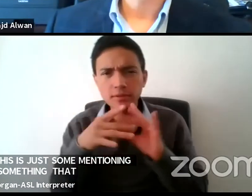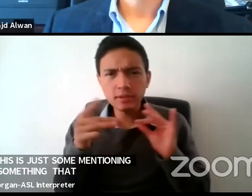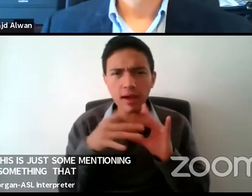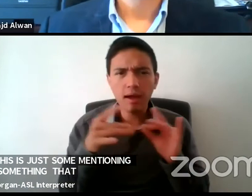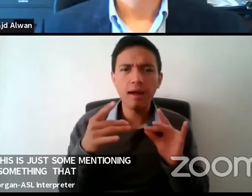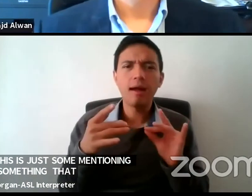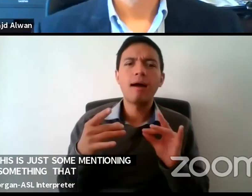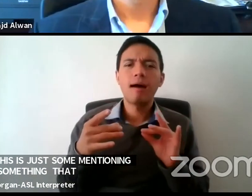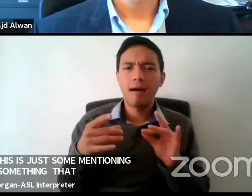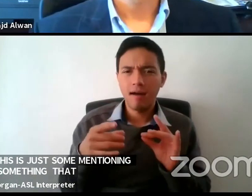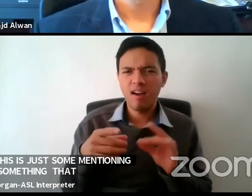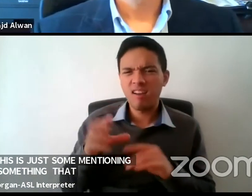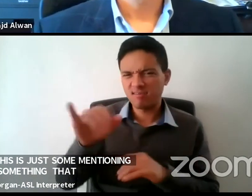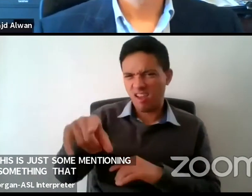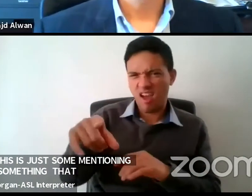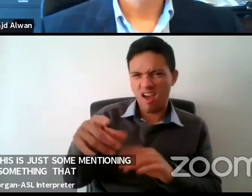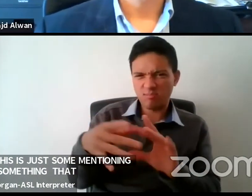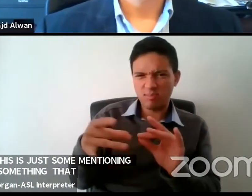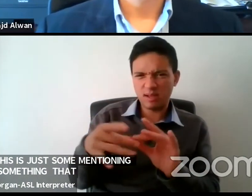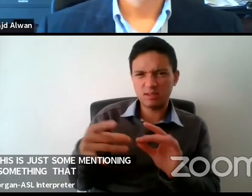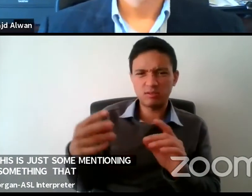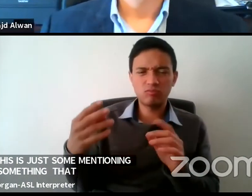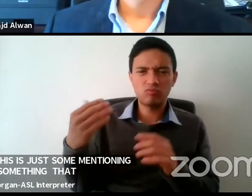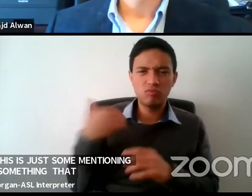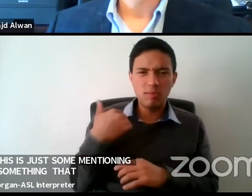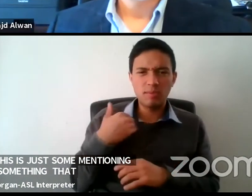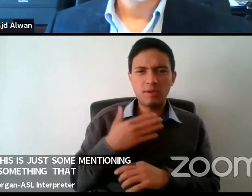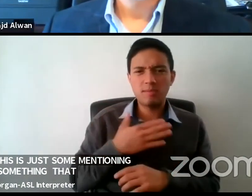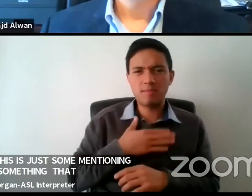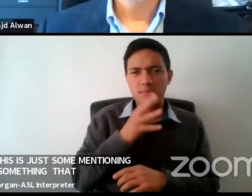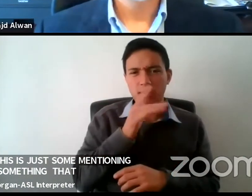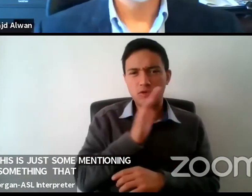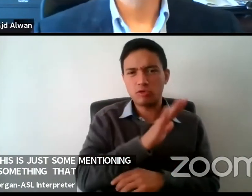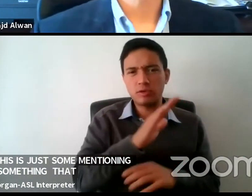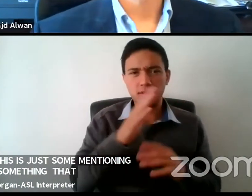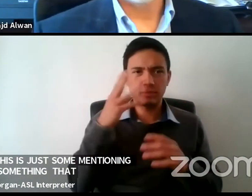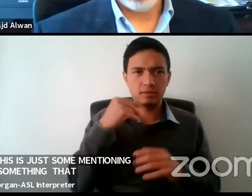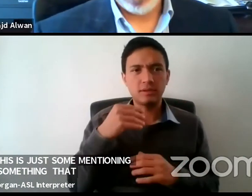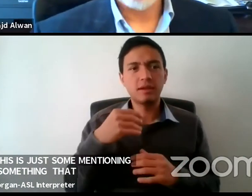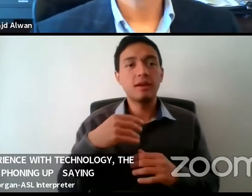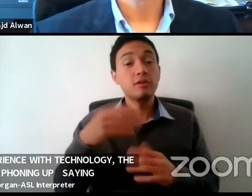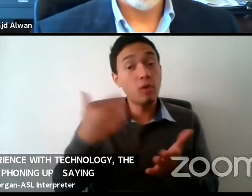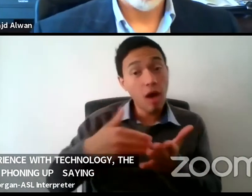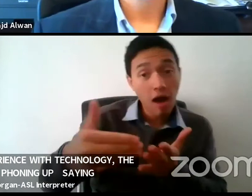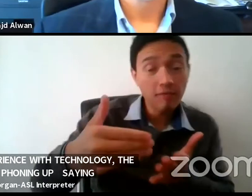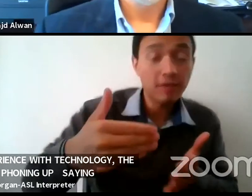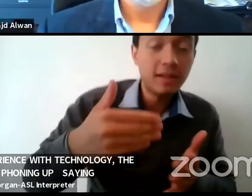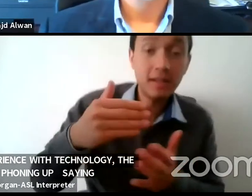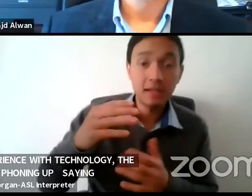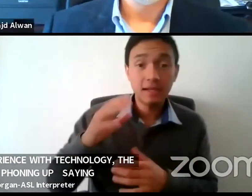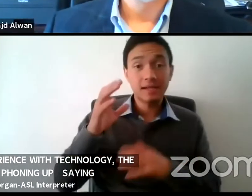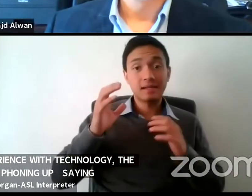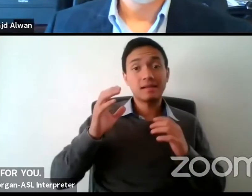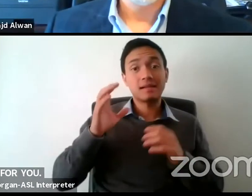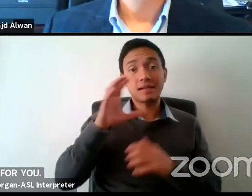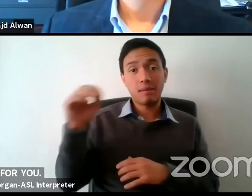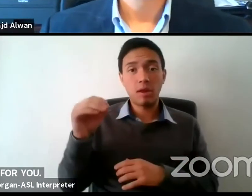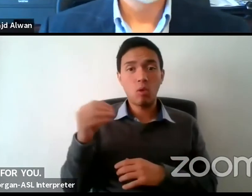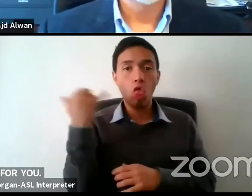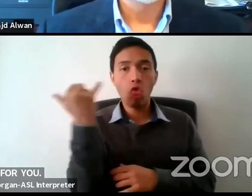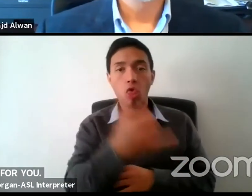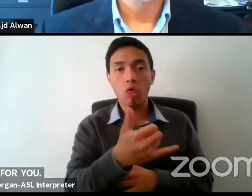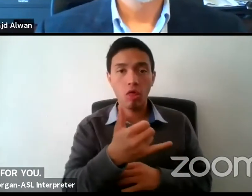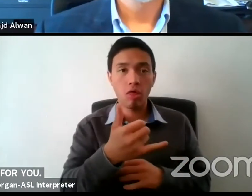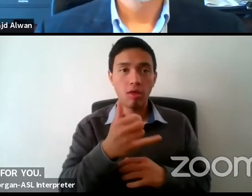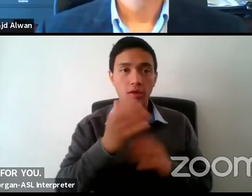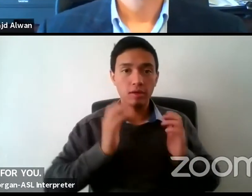experience with technology. It's the way that companies are always phoning up and saying, hey, I've got this great new deal for you. Changing the rules, changing the service.